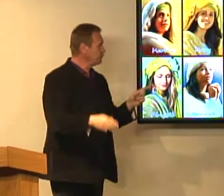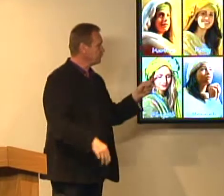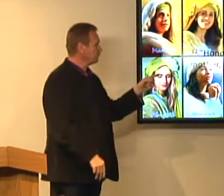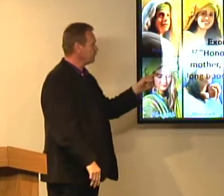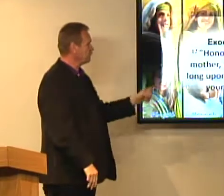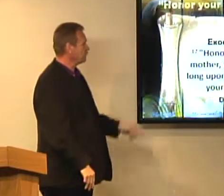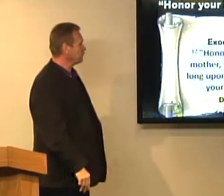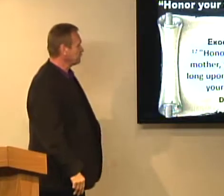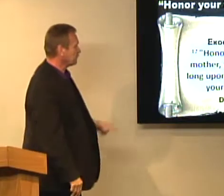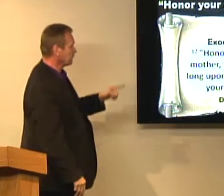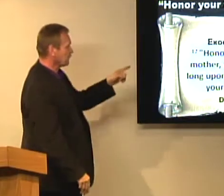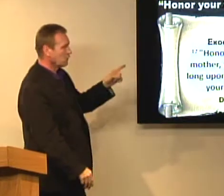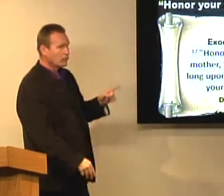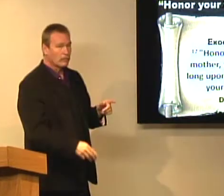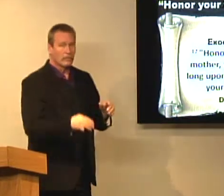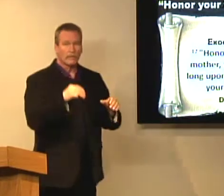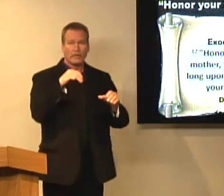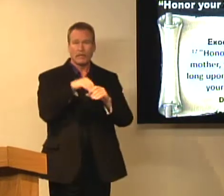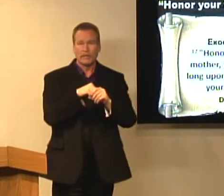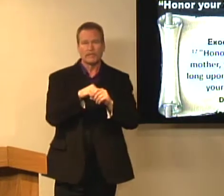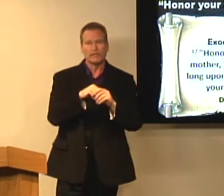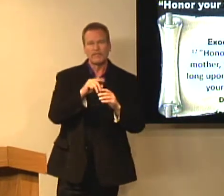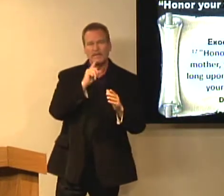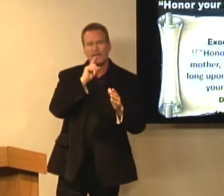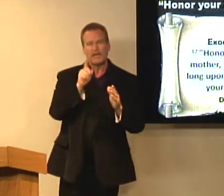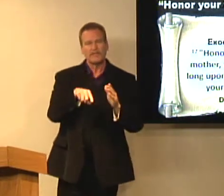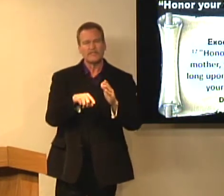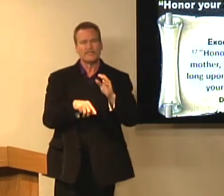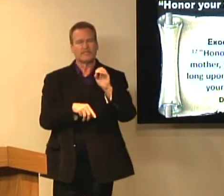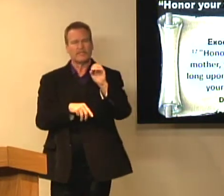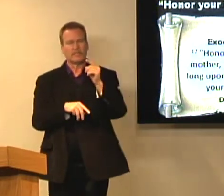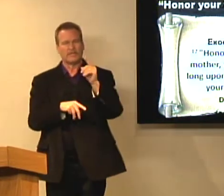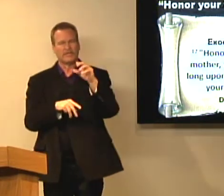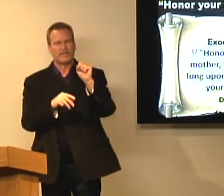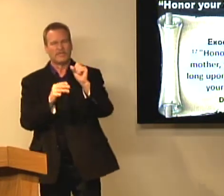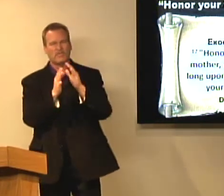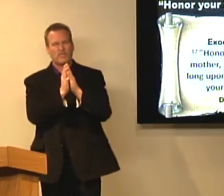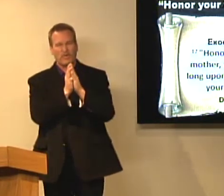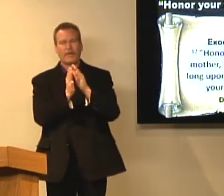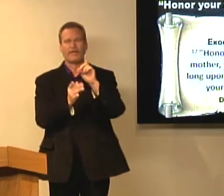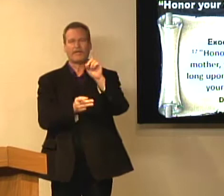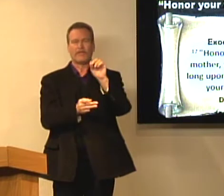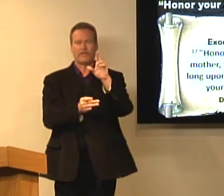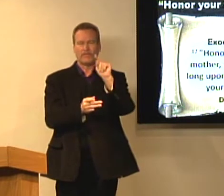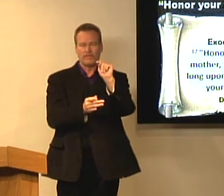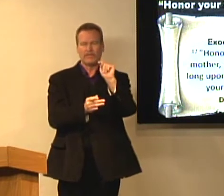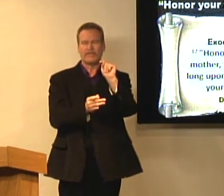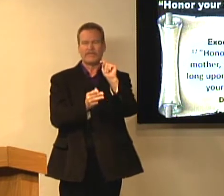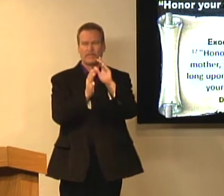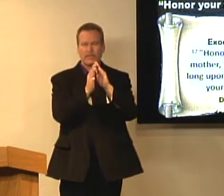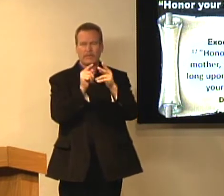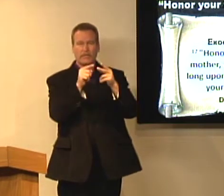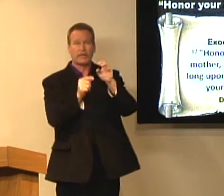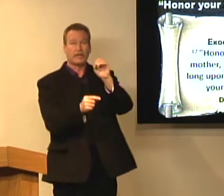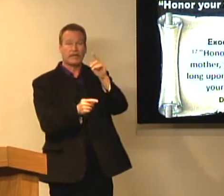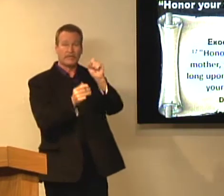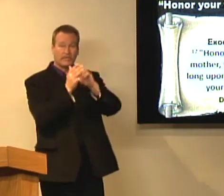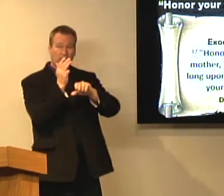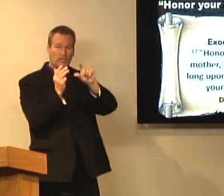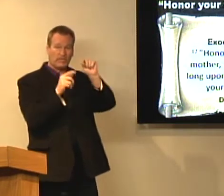So we're going to go ahead and we're going to look at what the Bible has to say about this. In Exodus, it talks about honoring your father and